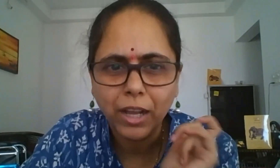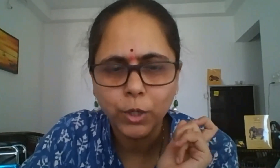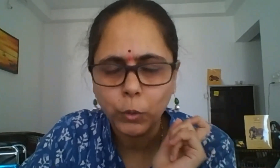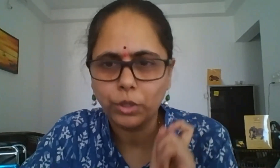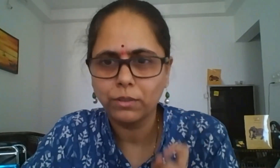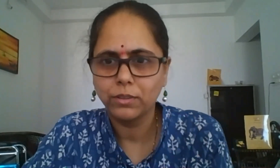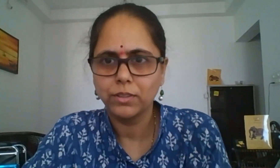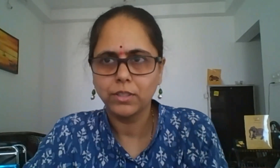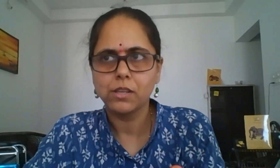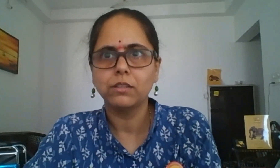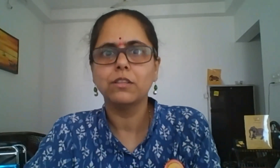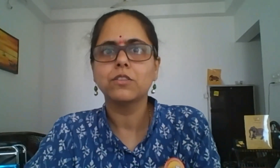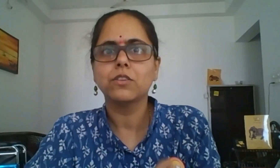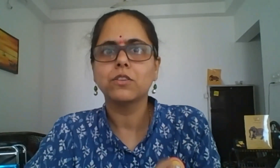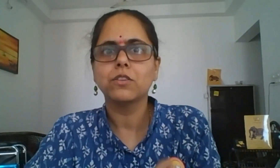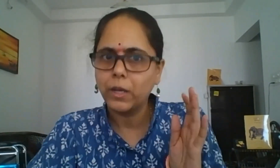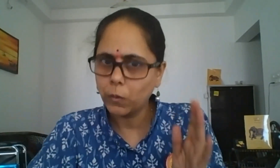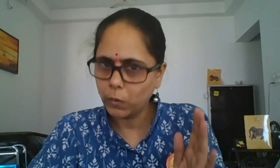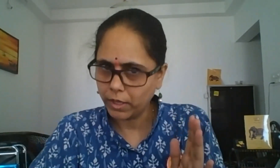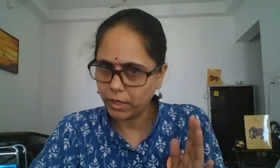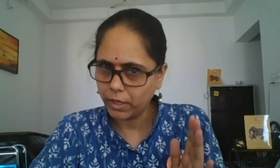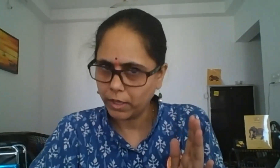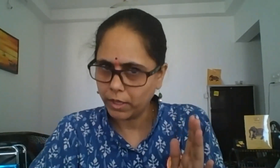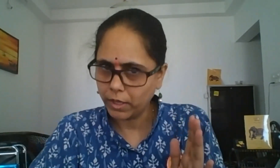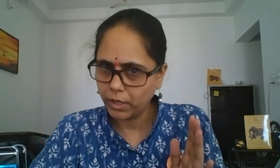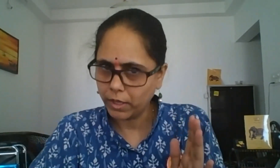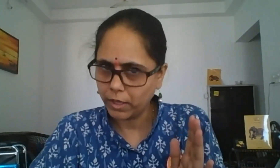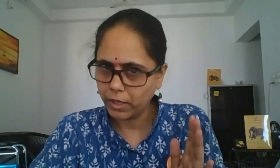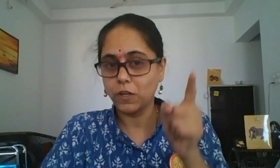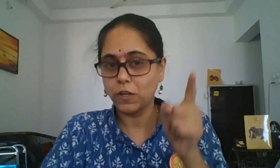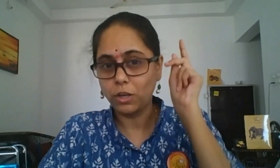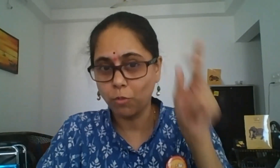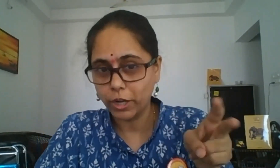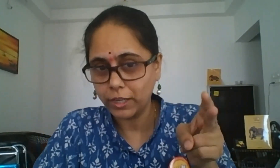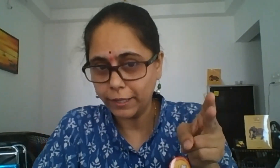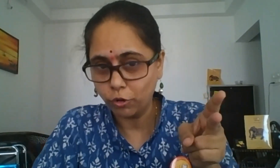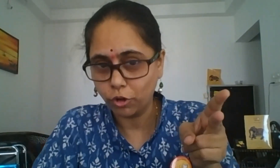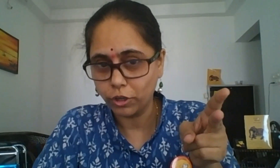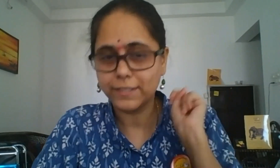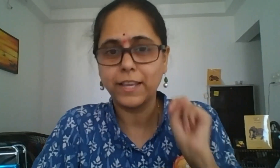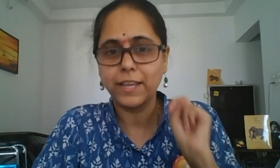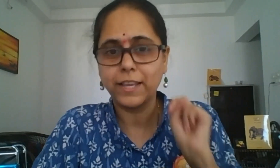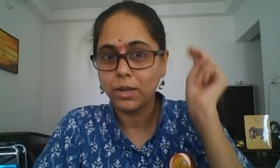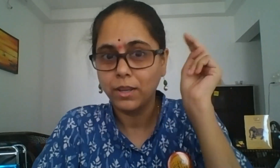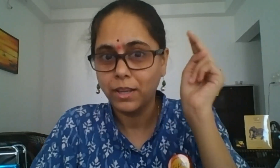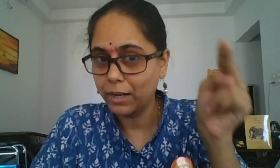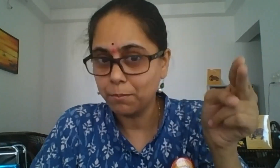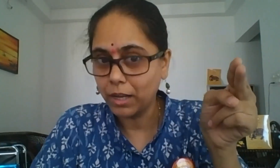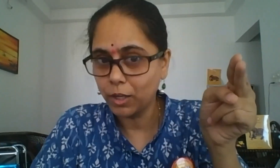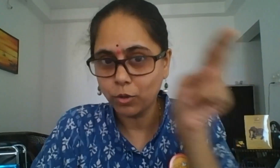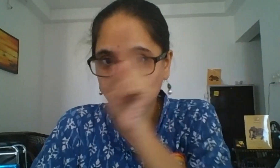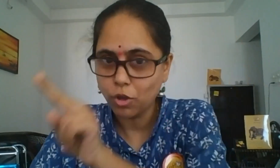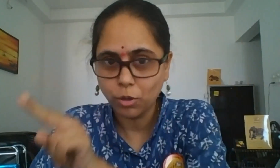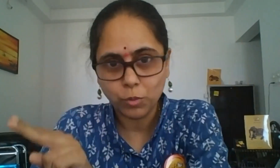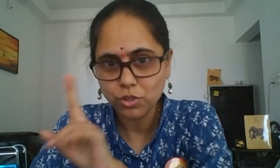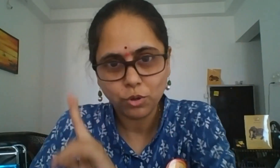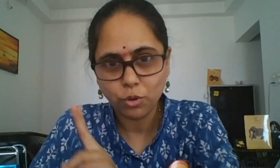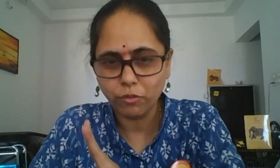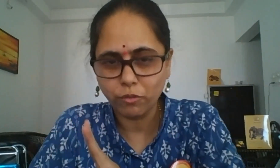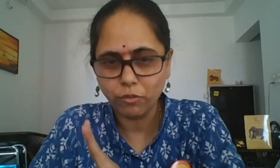Bagalkot." So I was like, "Okay, night 10 o'clock is the call, morning 9 o'clock is the exam, and Bagalkot is almost overnight